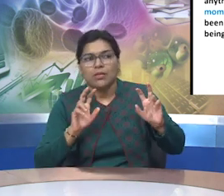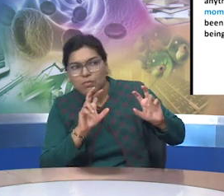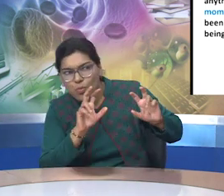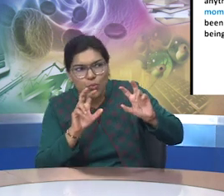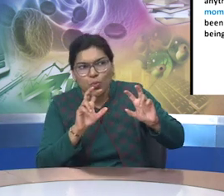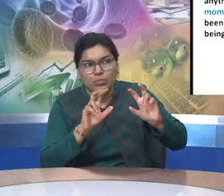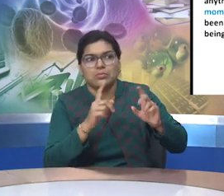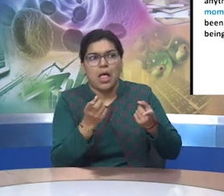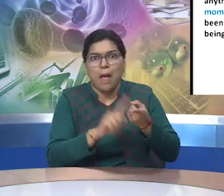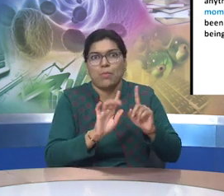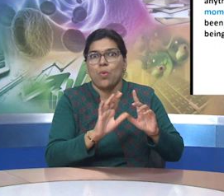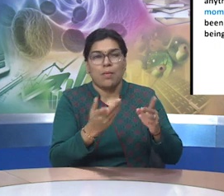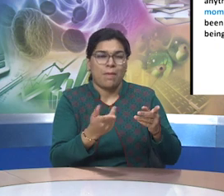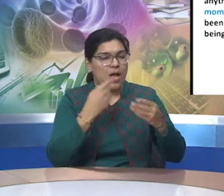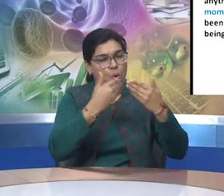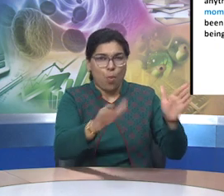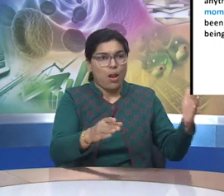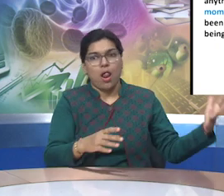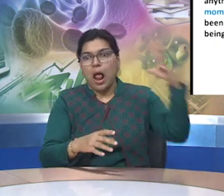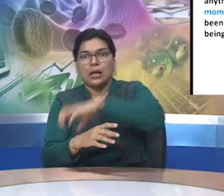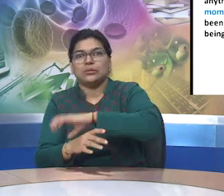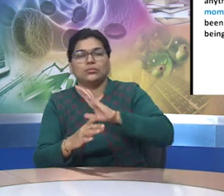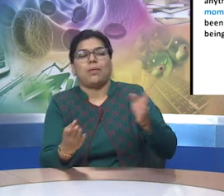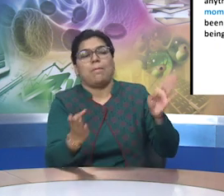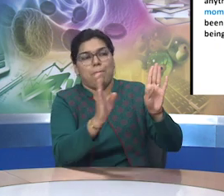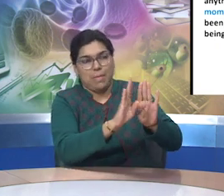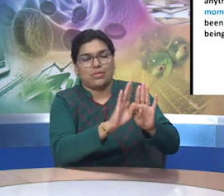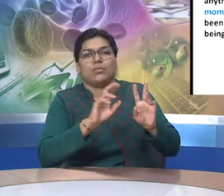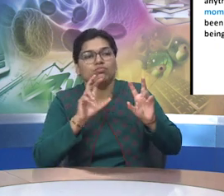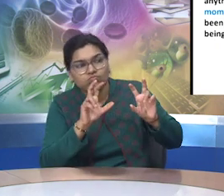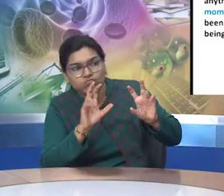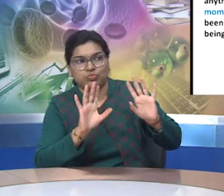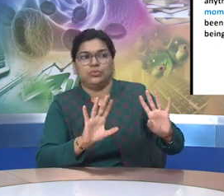While I slept, I had been